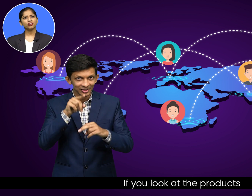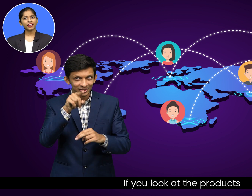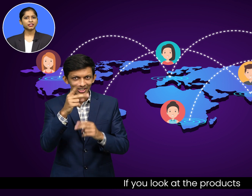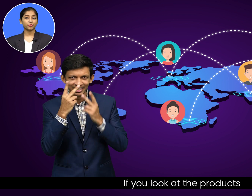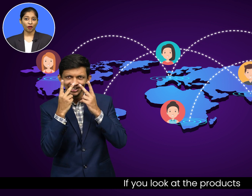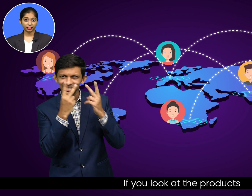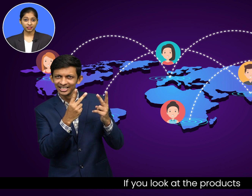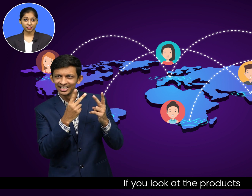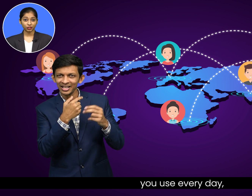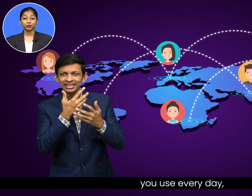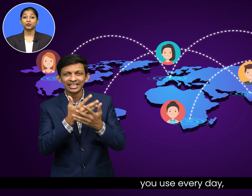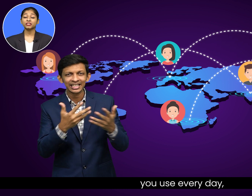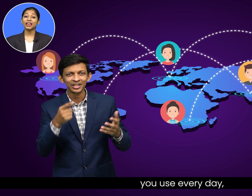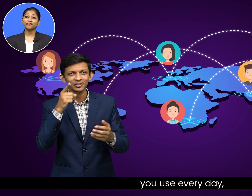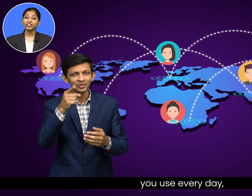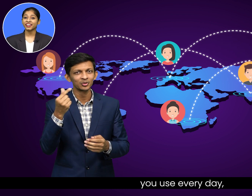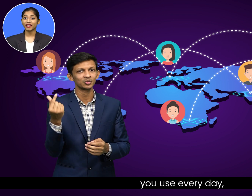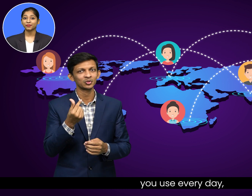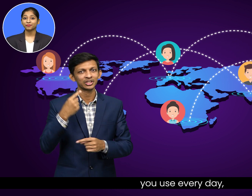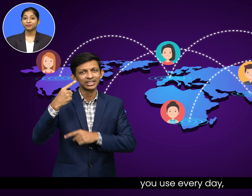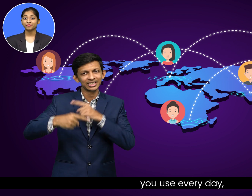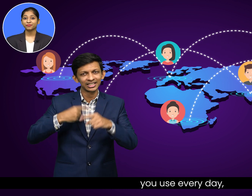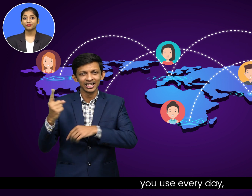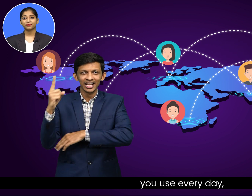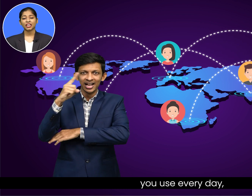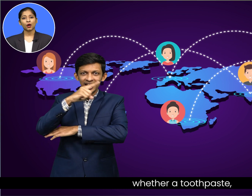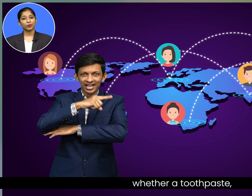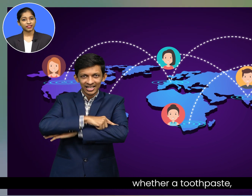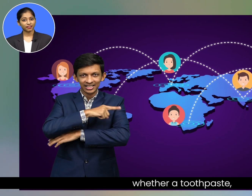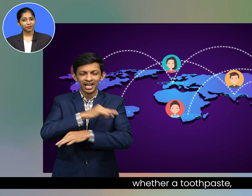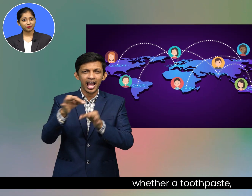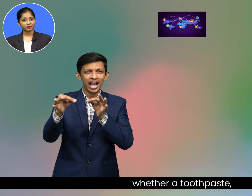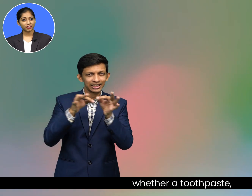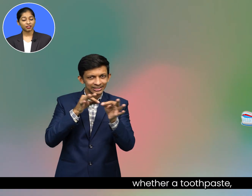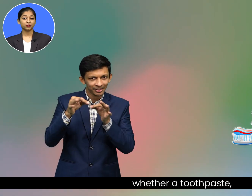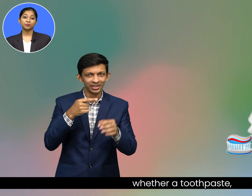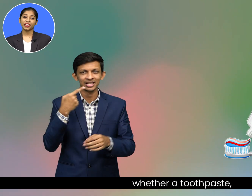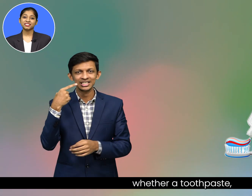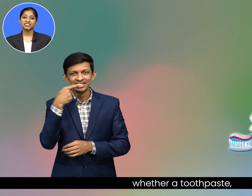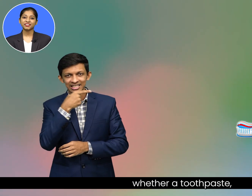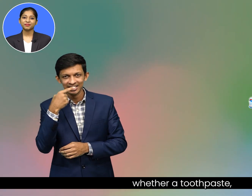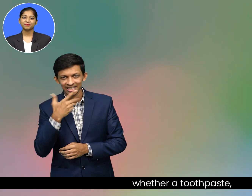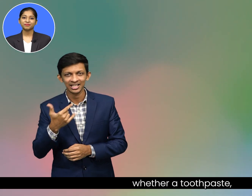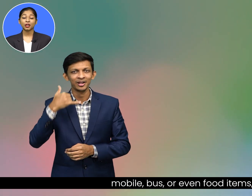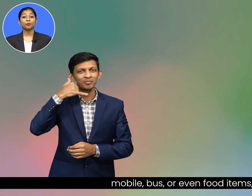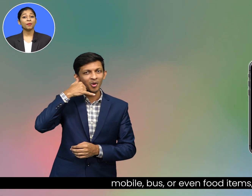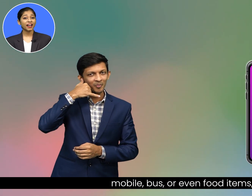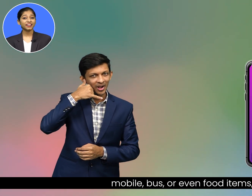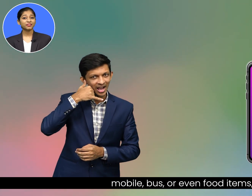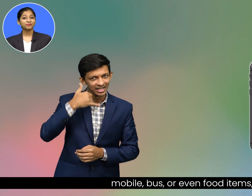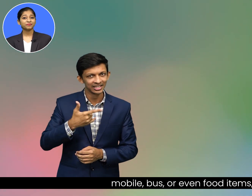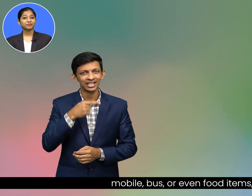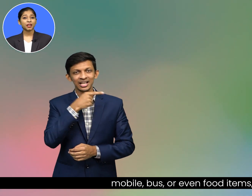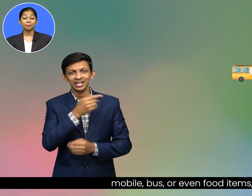If you look at the products you use every day, whether a toothpaste,